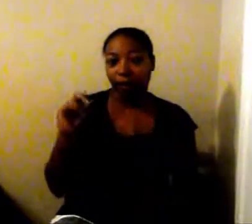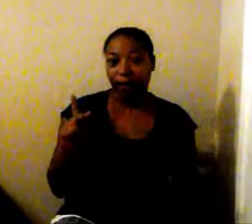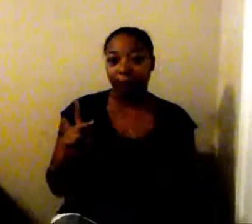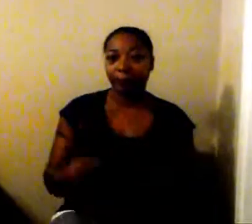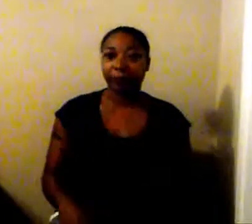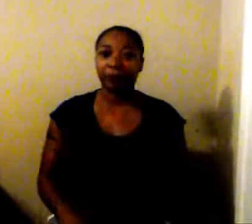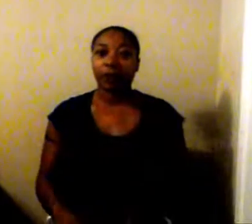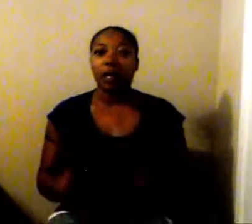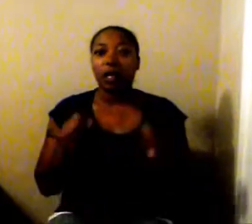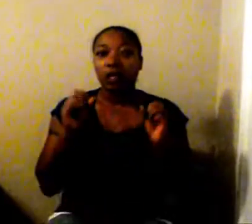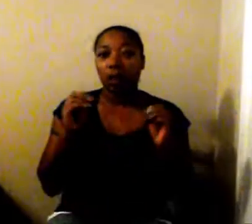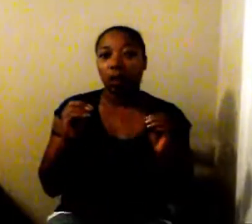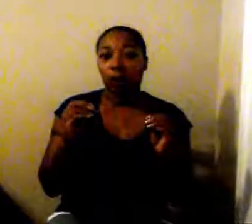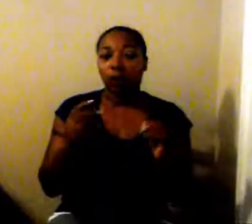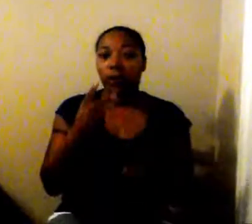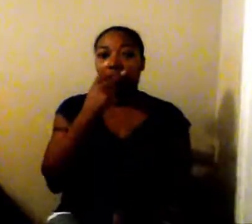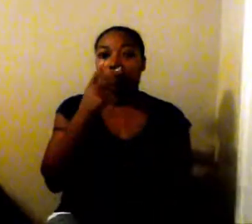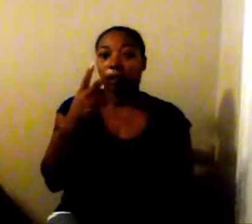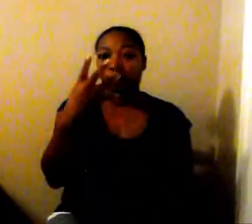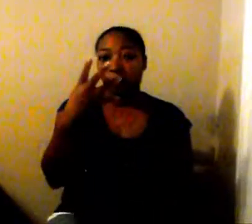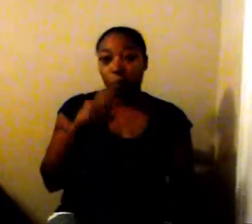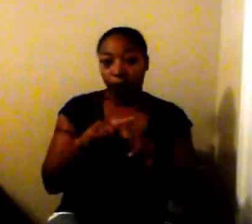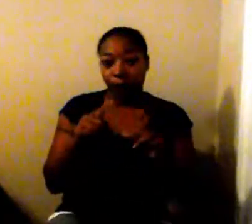okay? So let's look at the 4 different